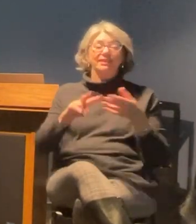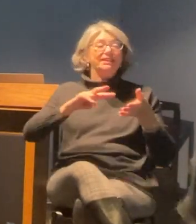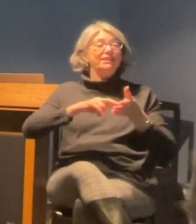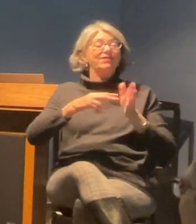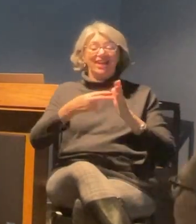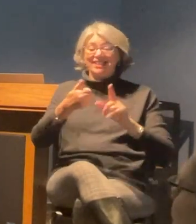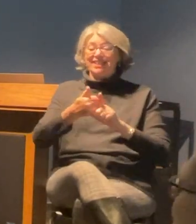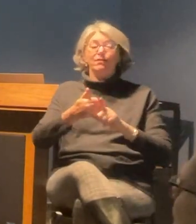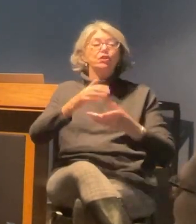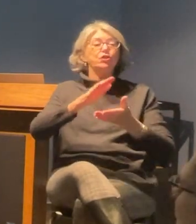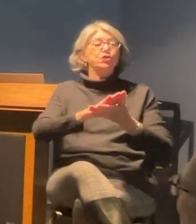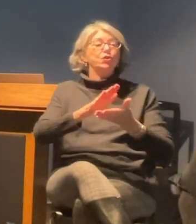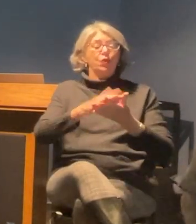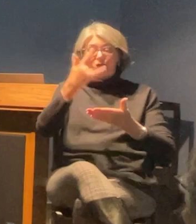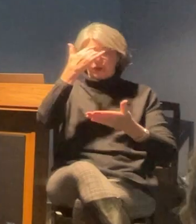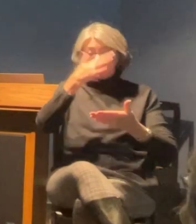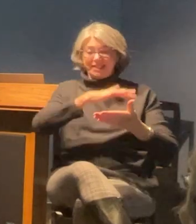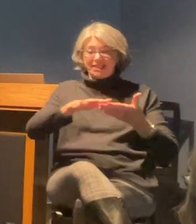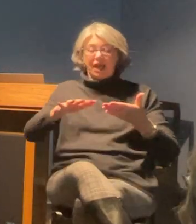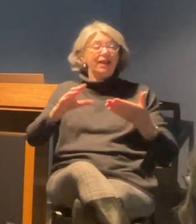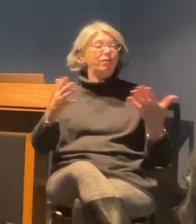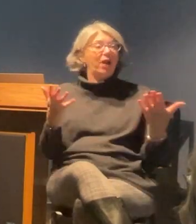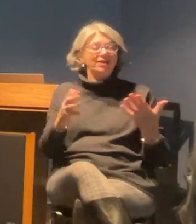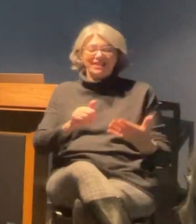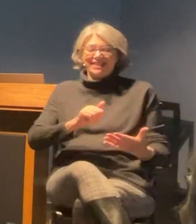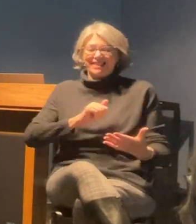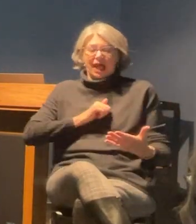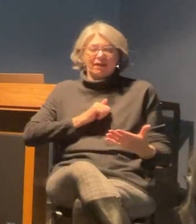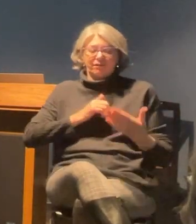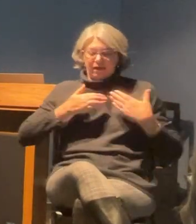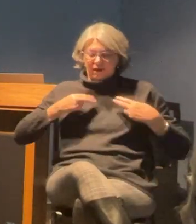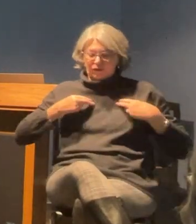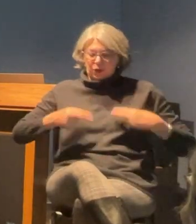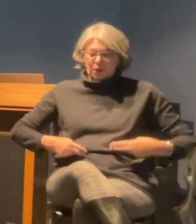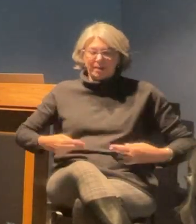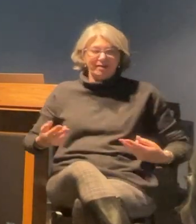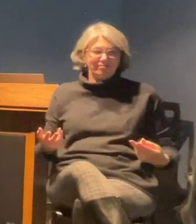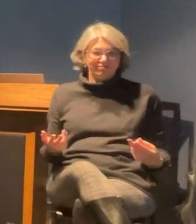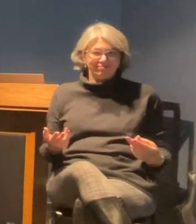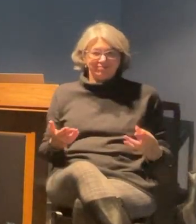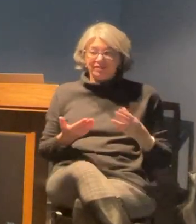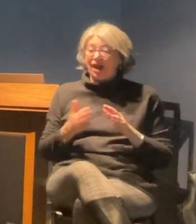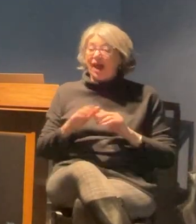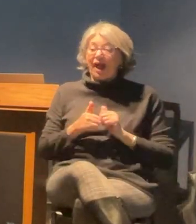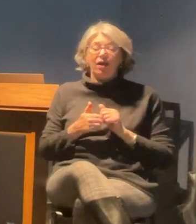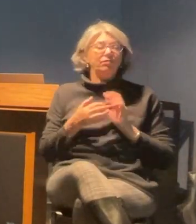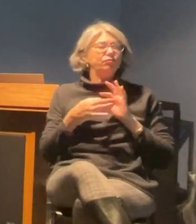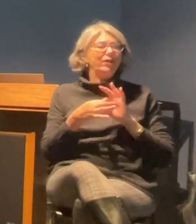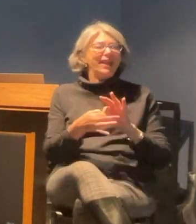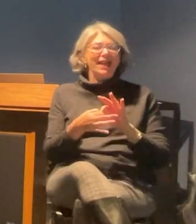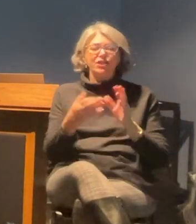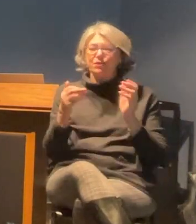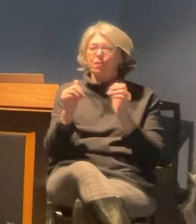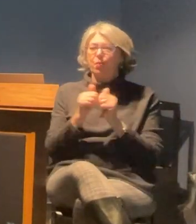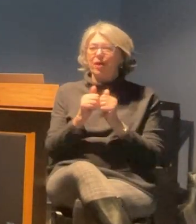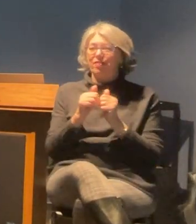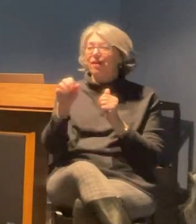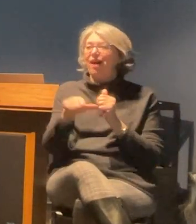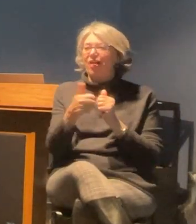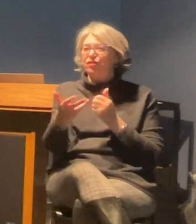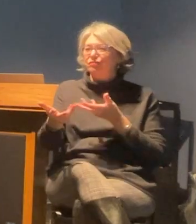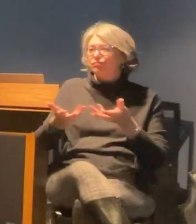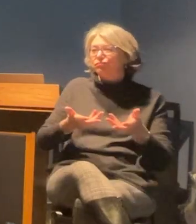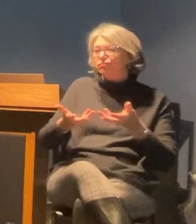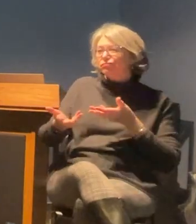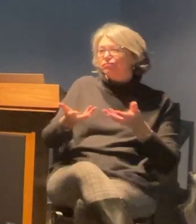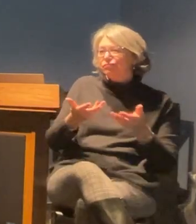a school for the study of the self, of the human, through relationship with others,